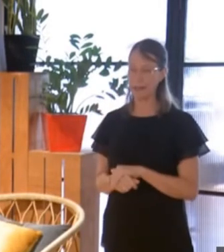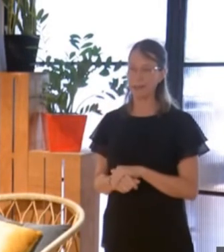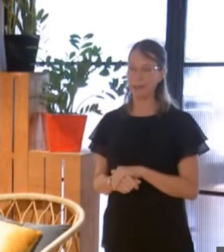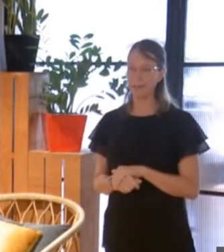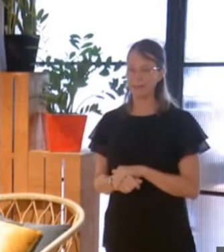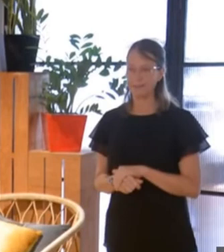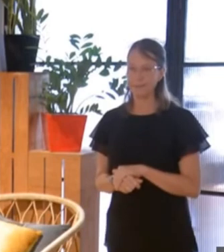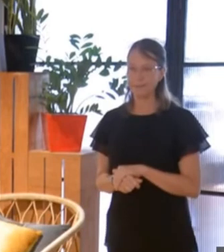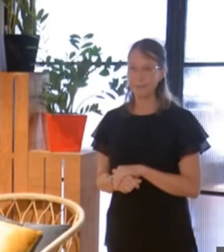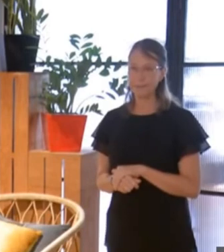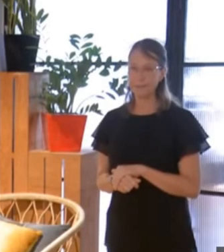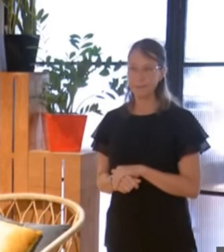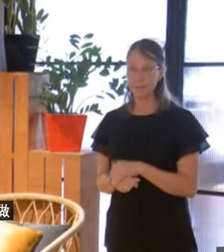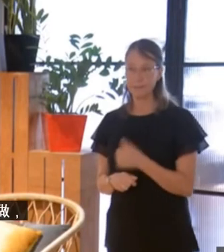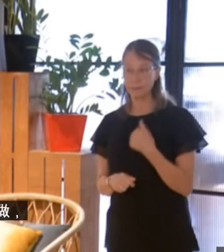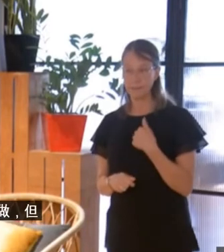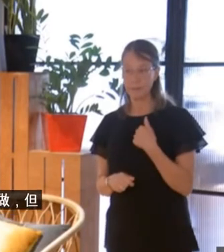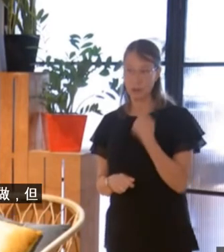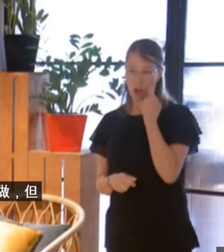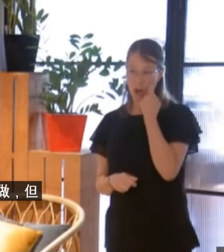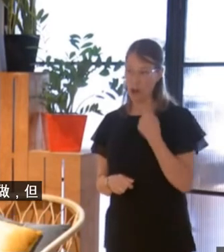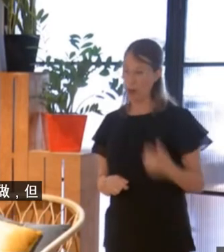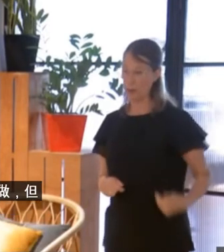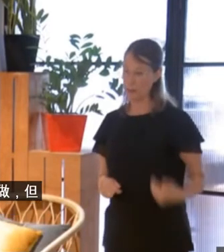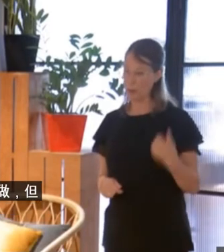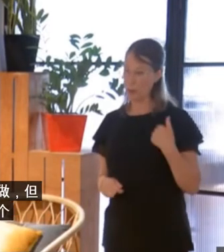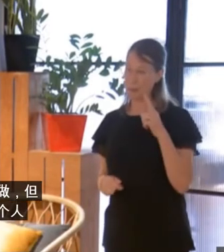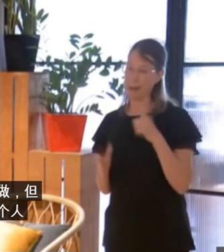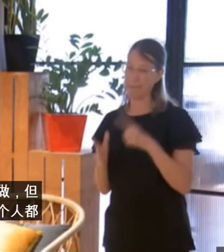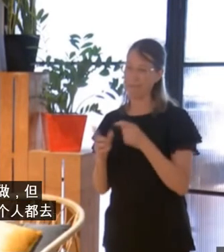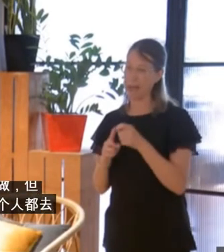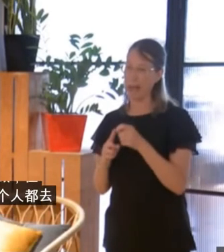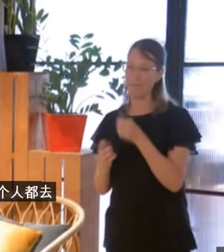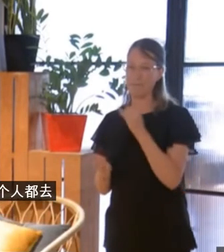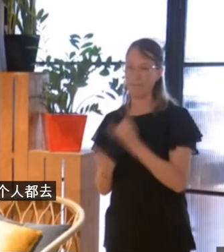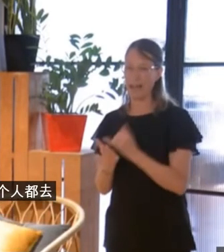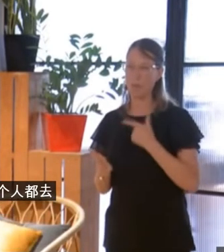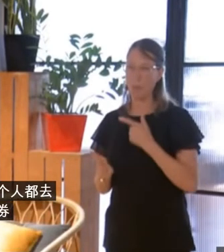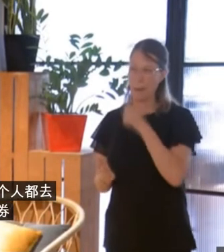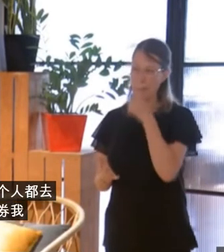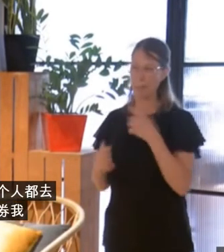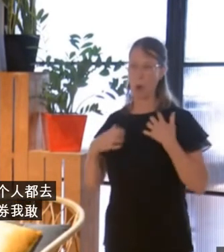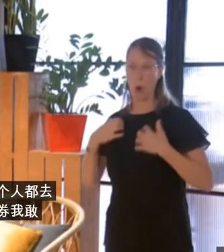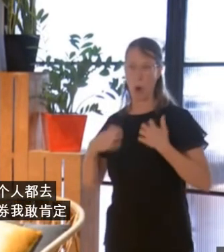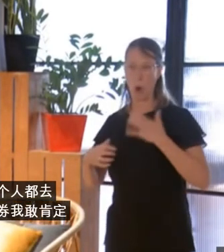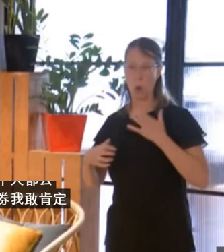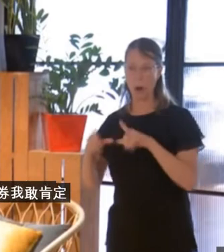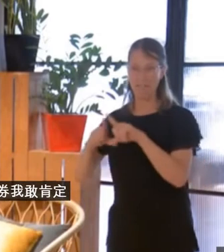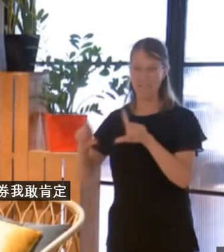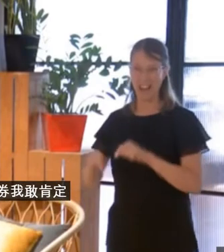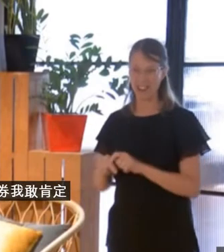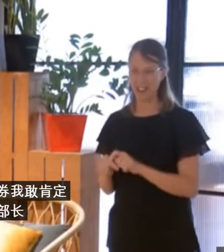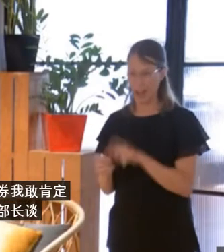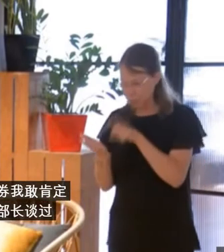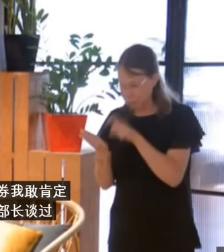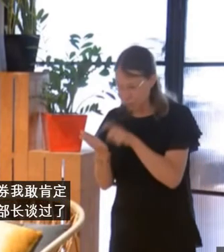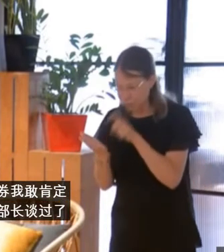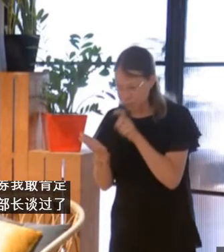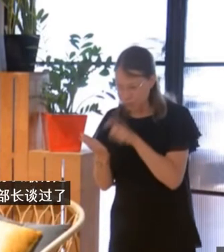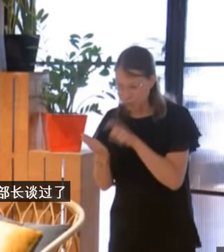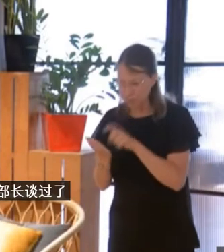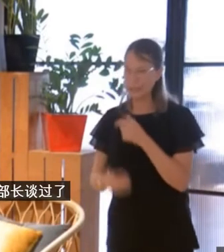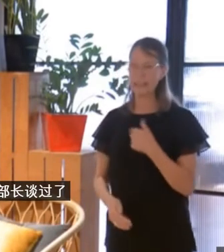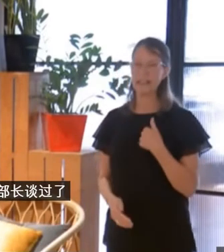as well. I tried to do it this morning, but it was down because everyone was getting on there to get their vouchers. I'm sure I've spoken to the